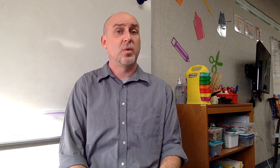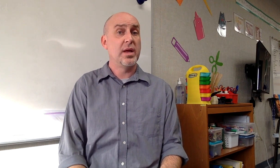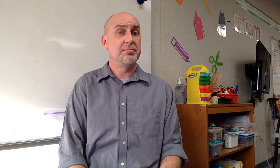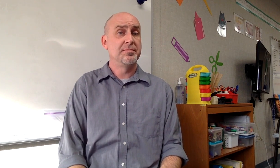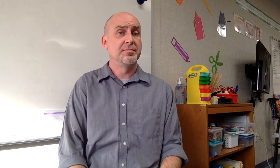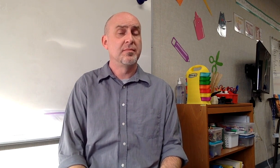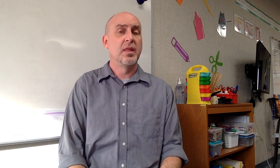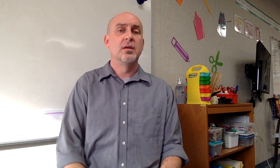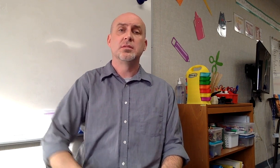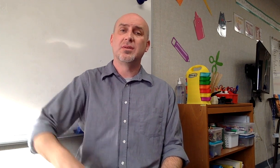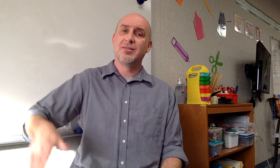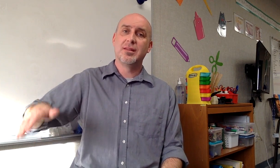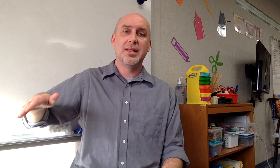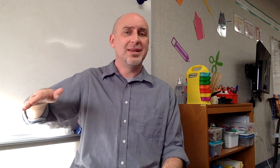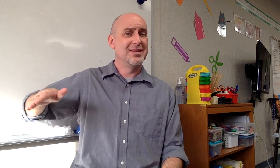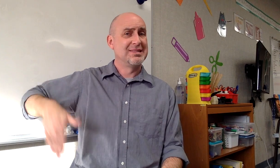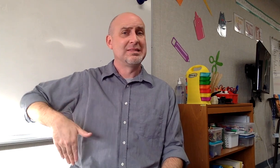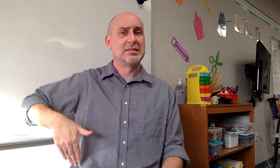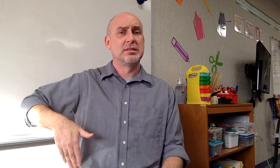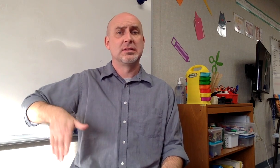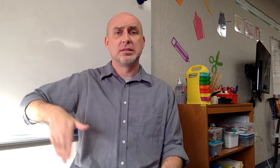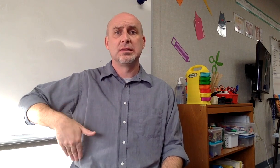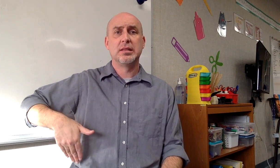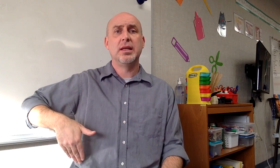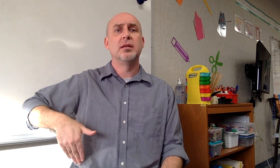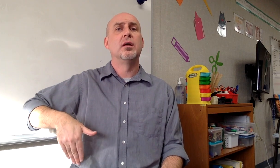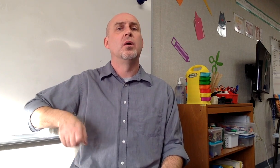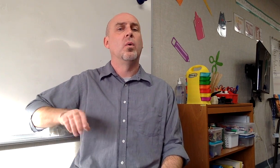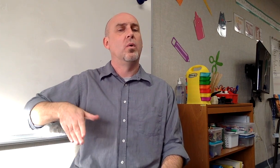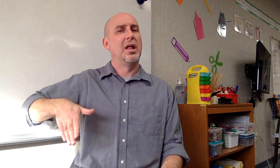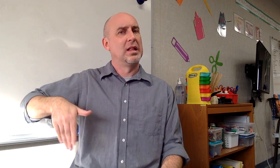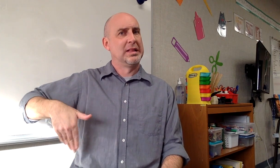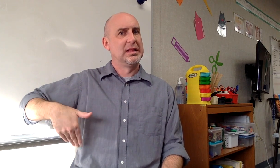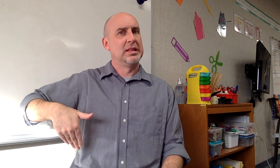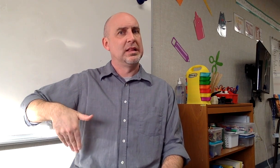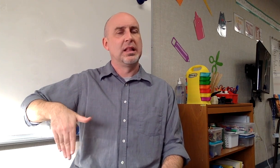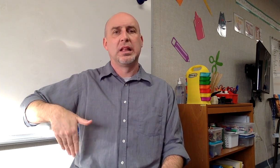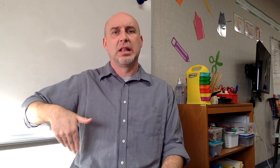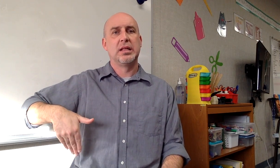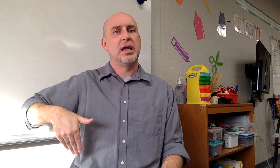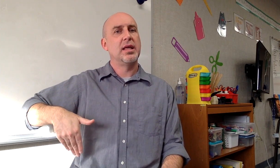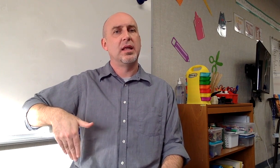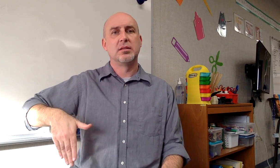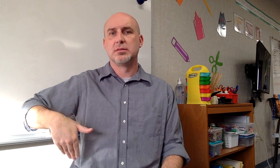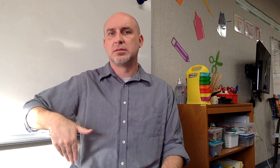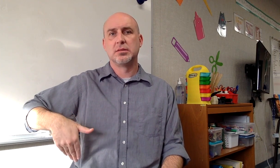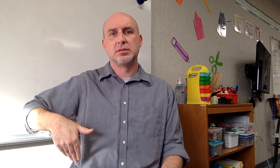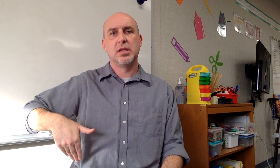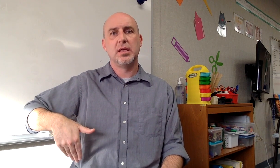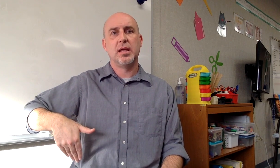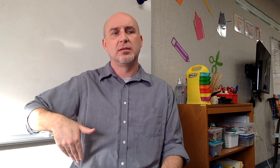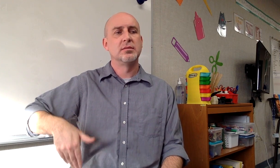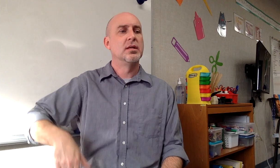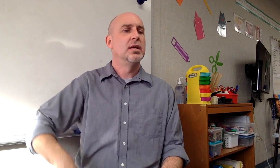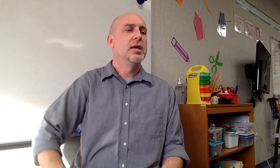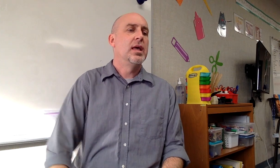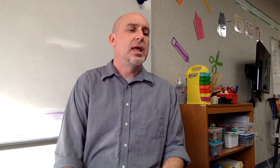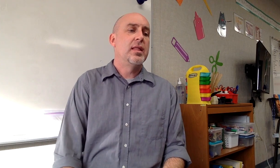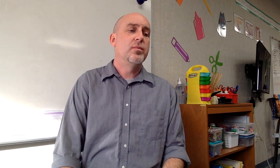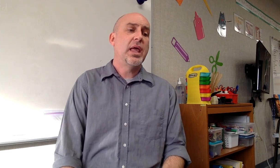right? So we have late, late, or not yet. Not yet. And then we